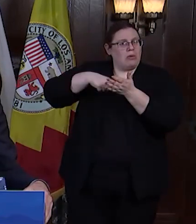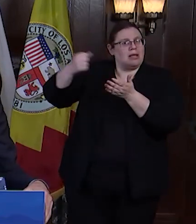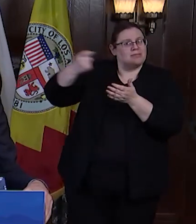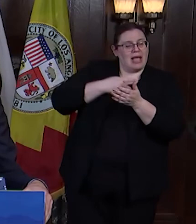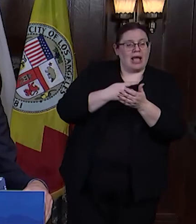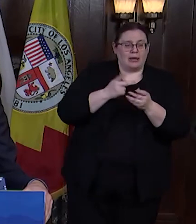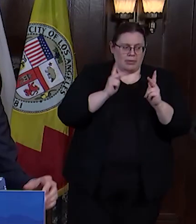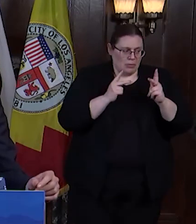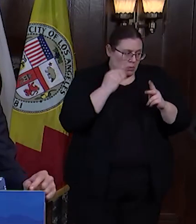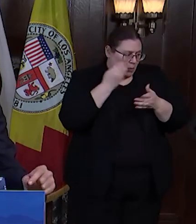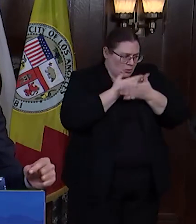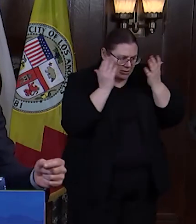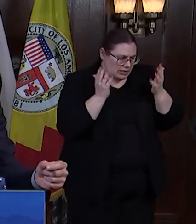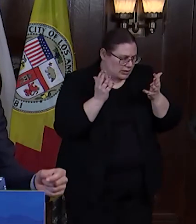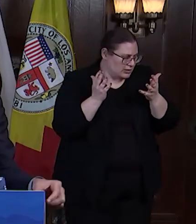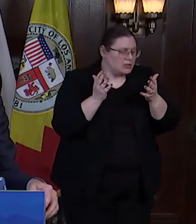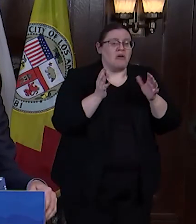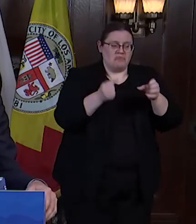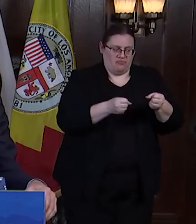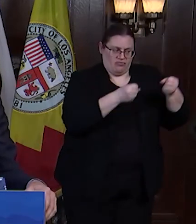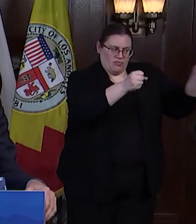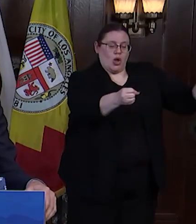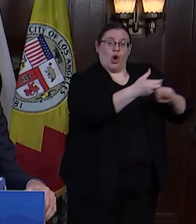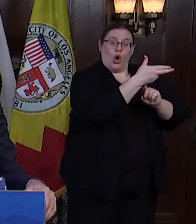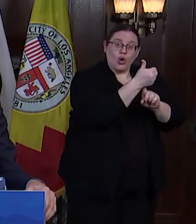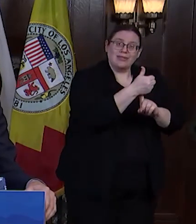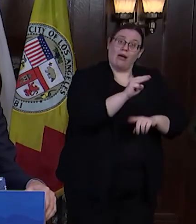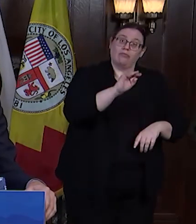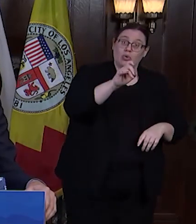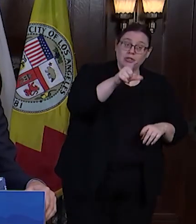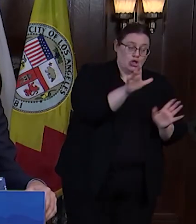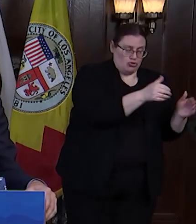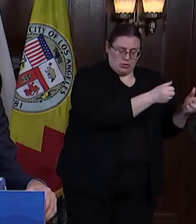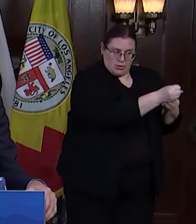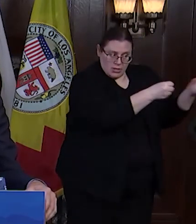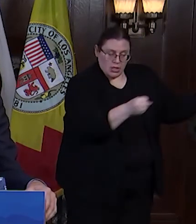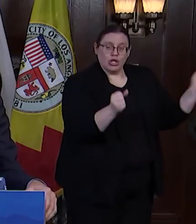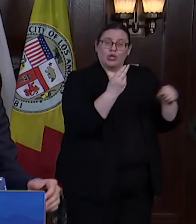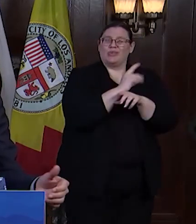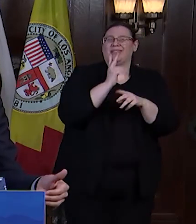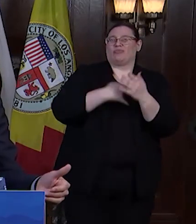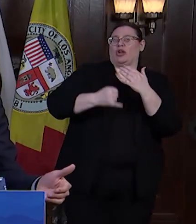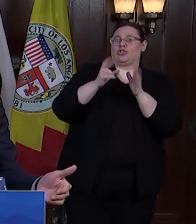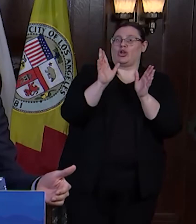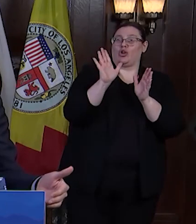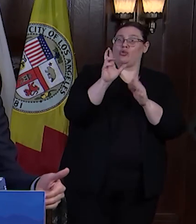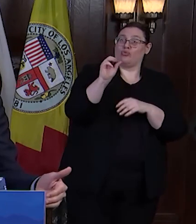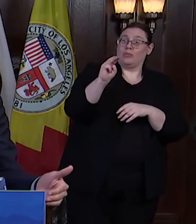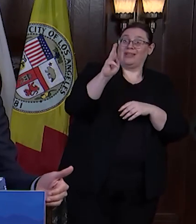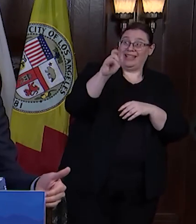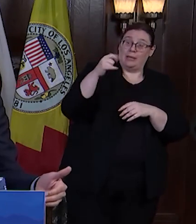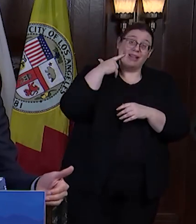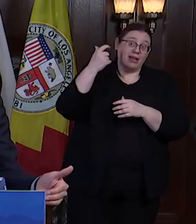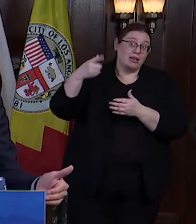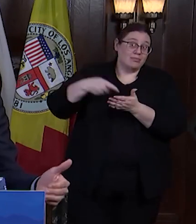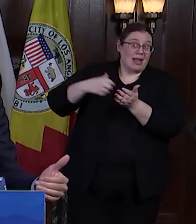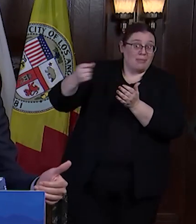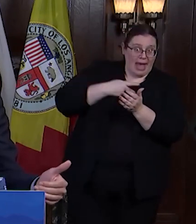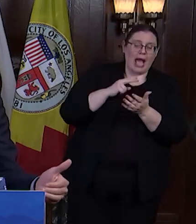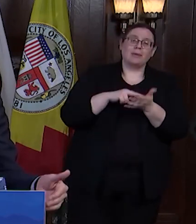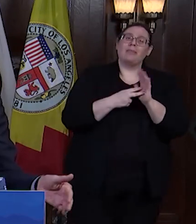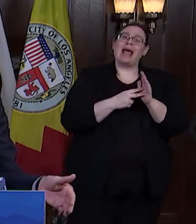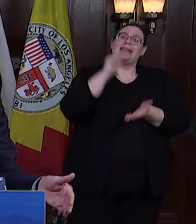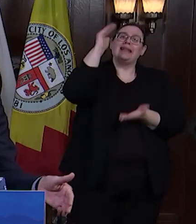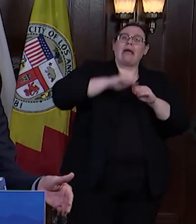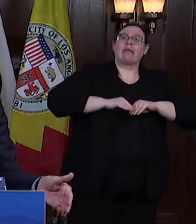folks experiencing homelessness into hotel and motel rooms with Project Room Key, has kept the rate of infection and positivity